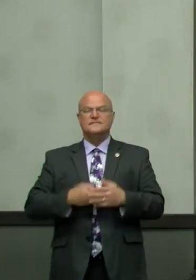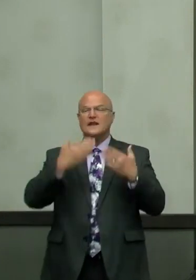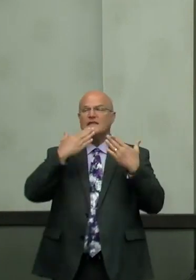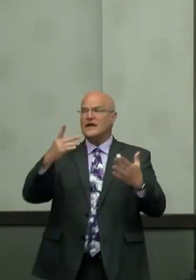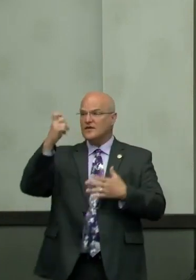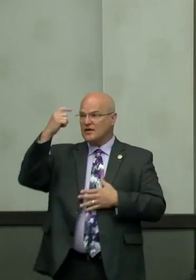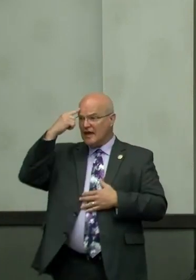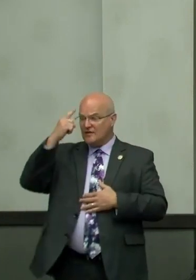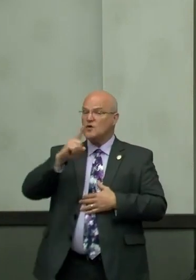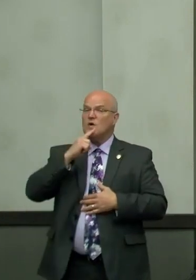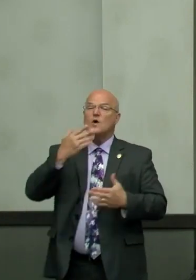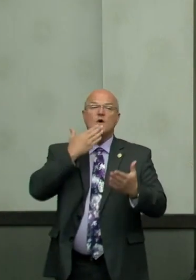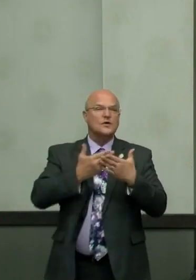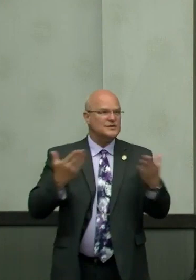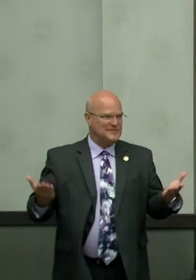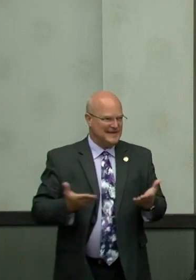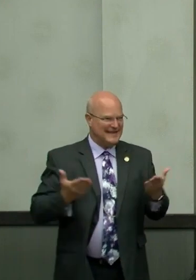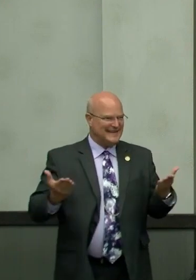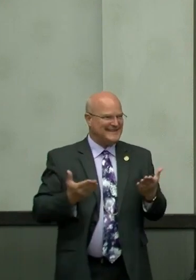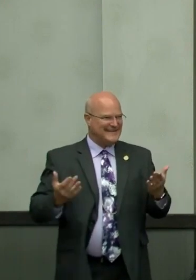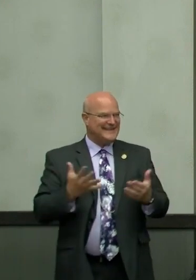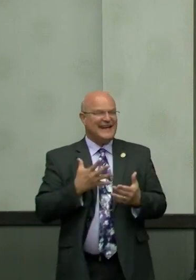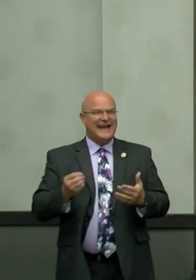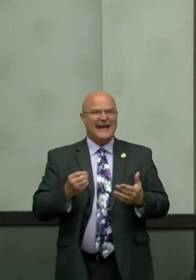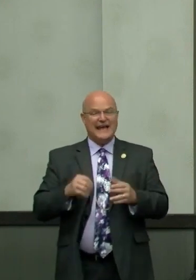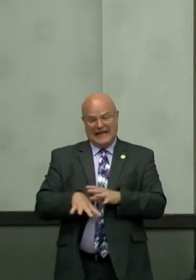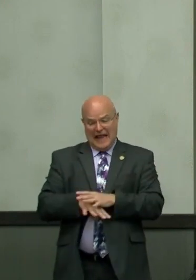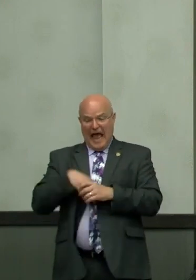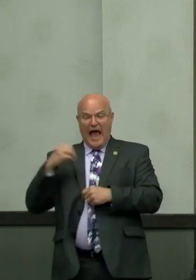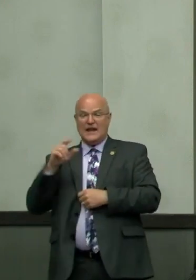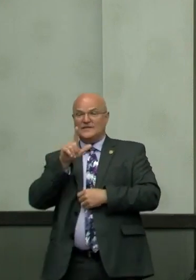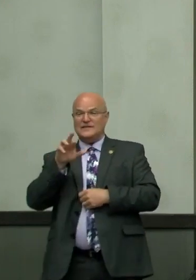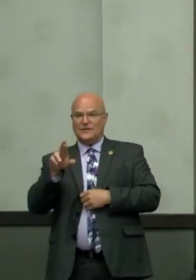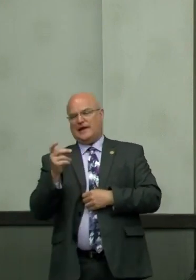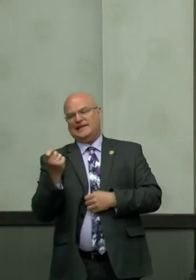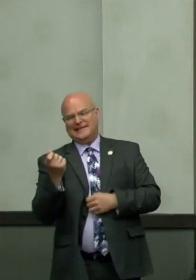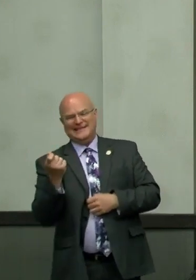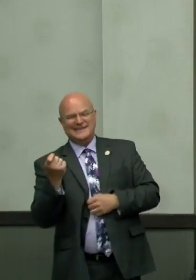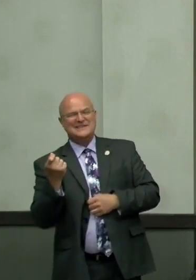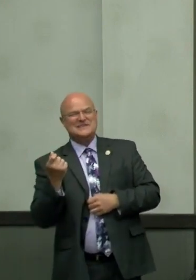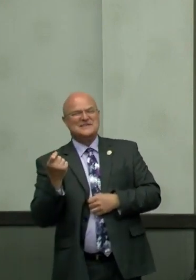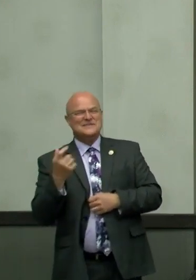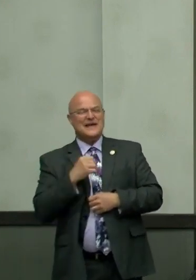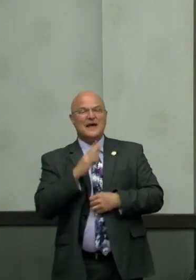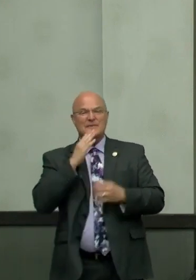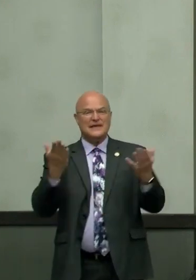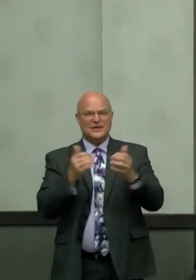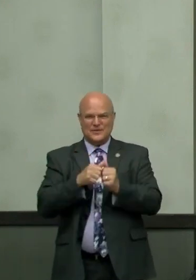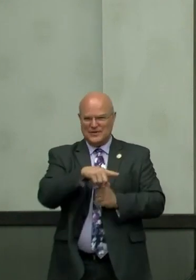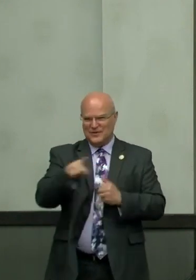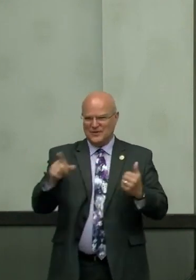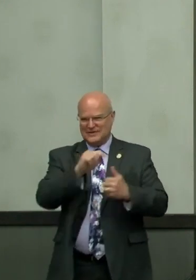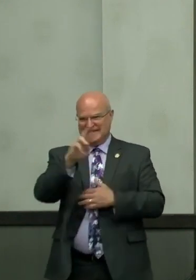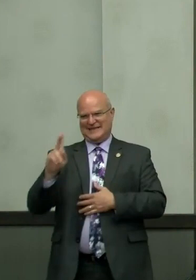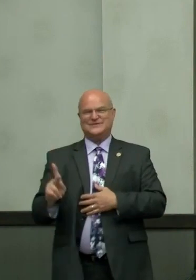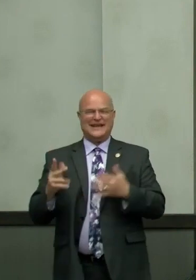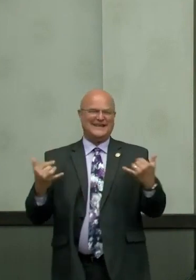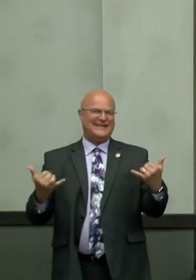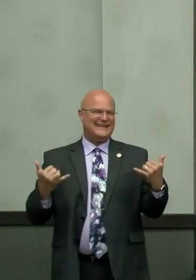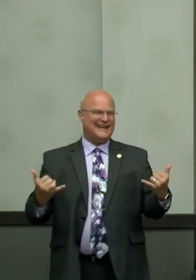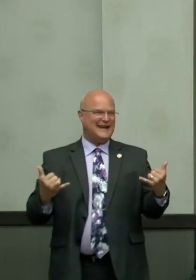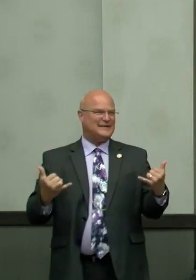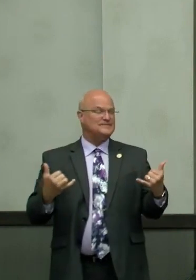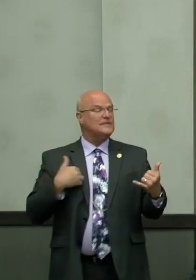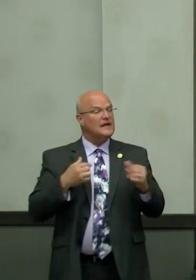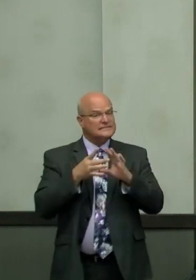Thank you, Governor. It is good to be here and get out of Little Rock a little bit and be here with you here in Texarkana.